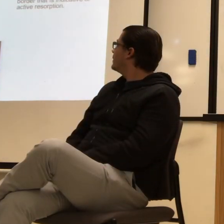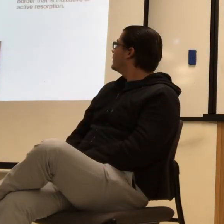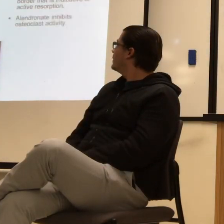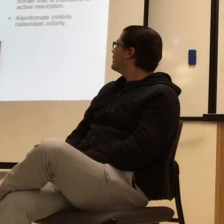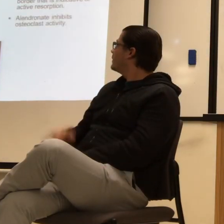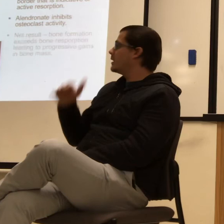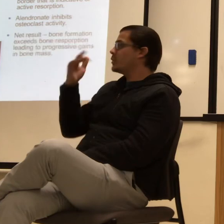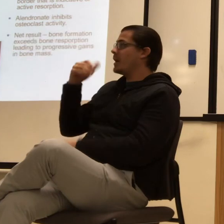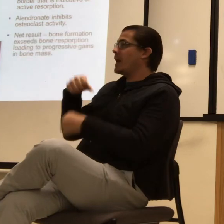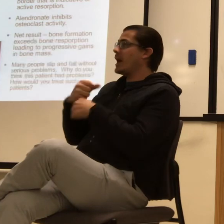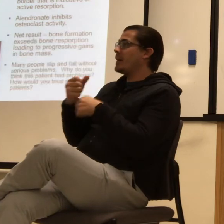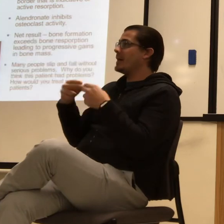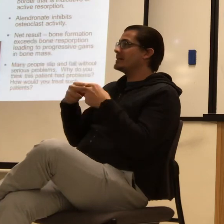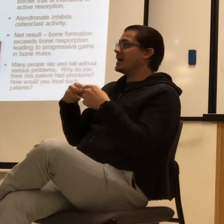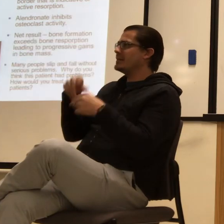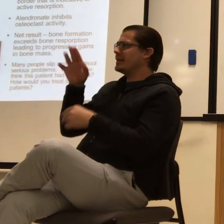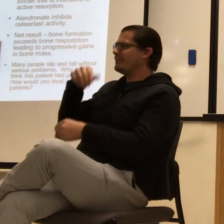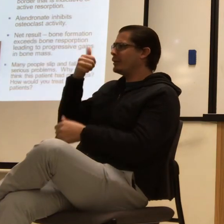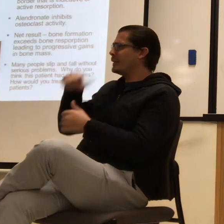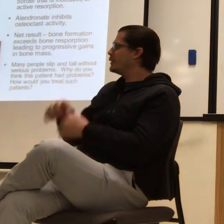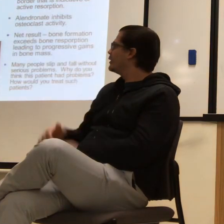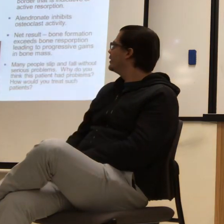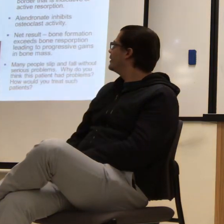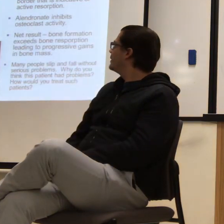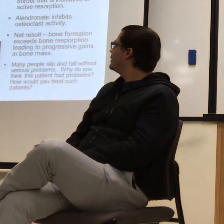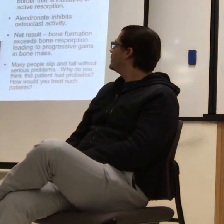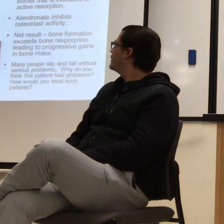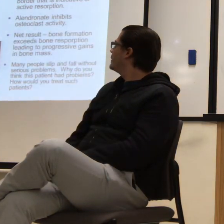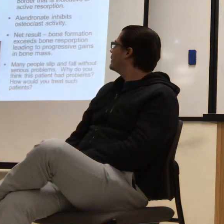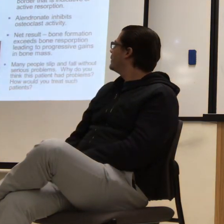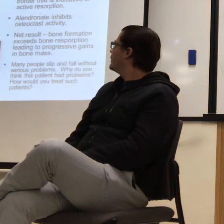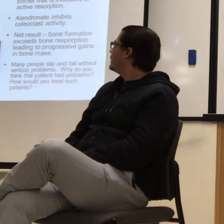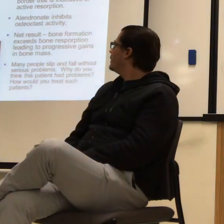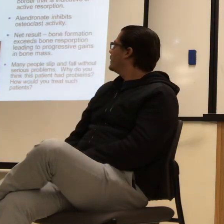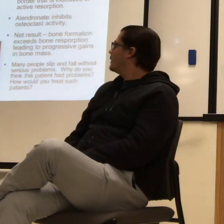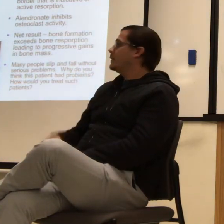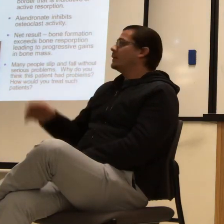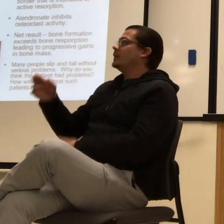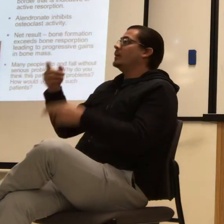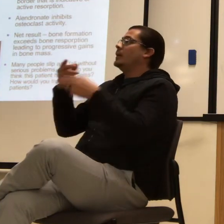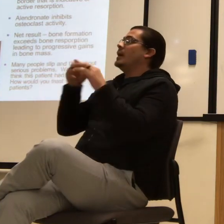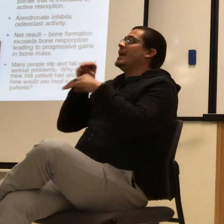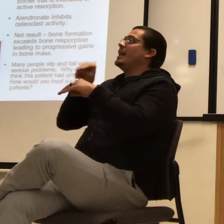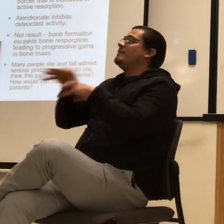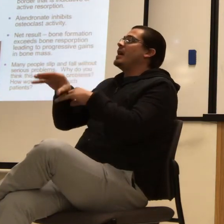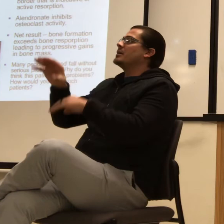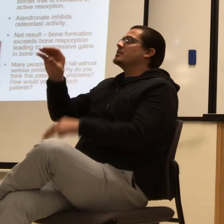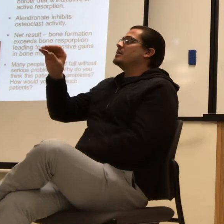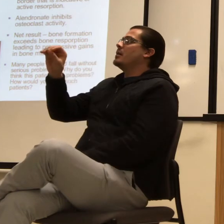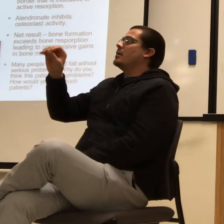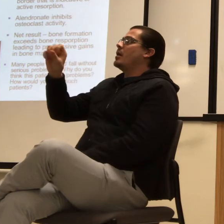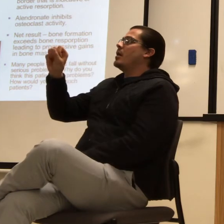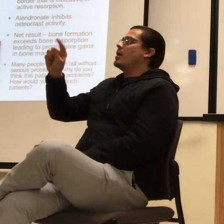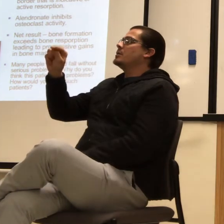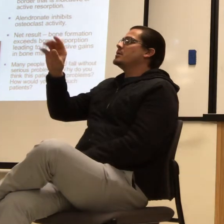make slides, because I can never remember. It affects the osteoclast. Let's look how.